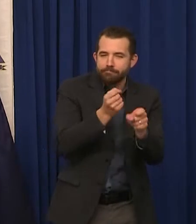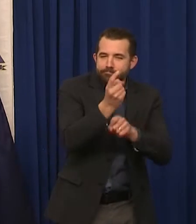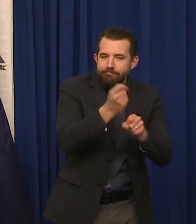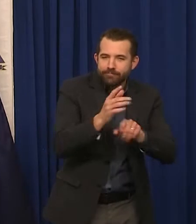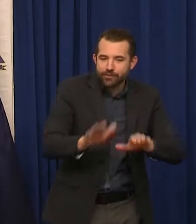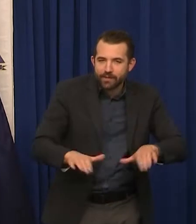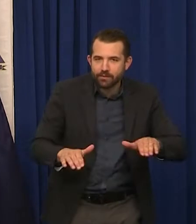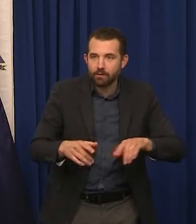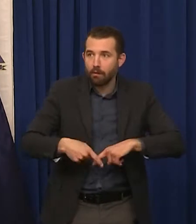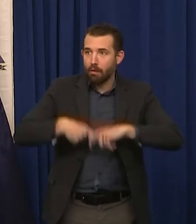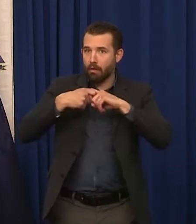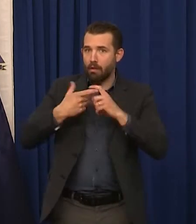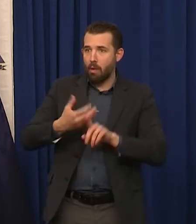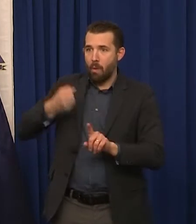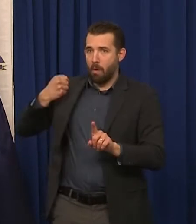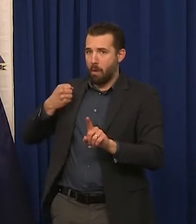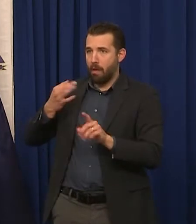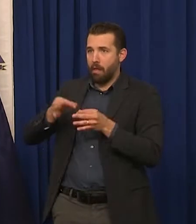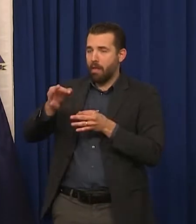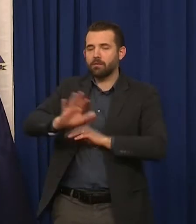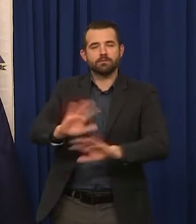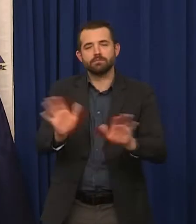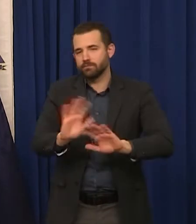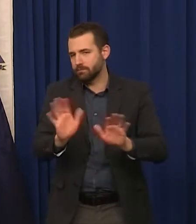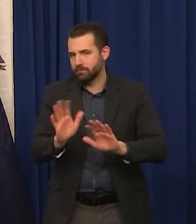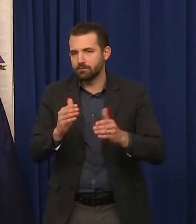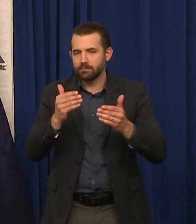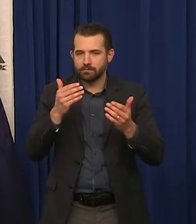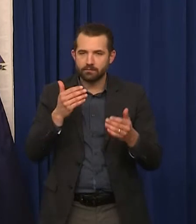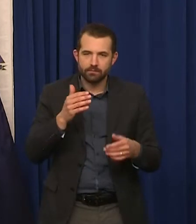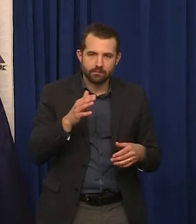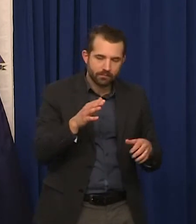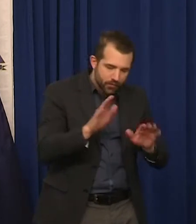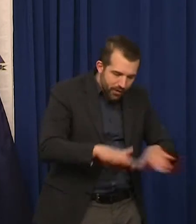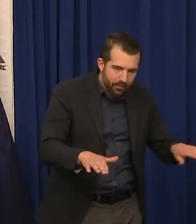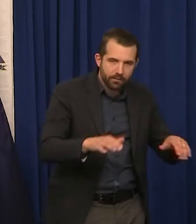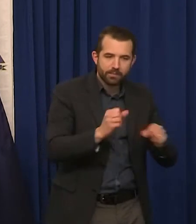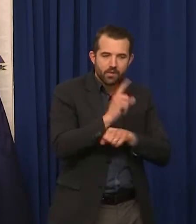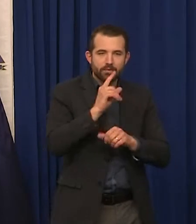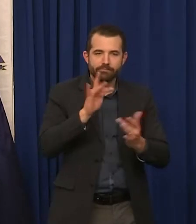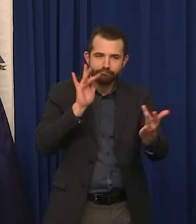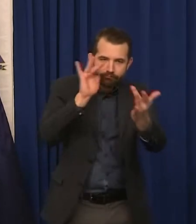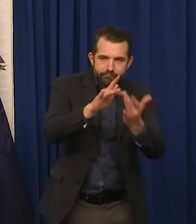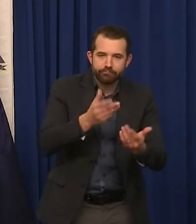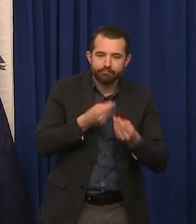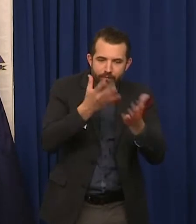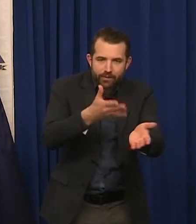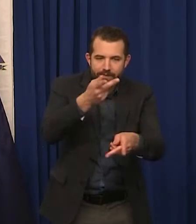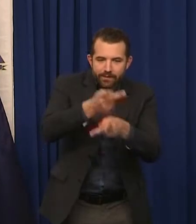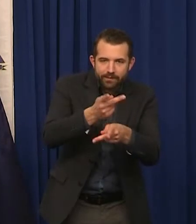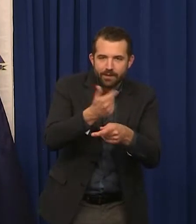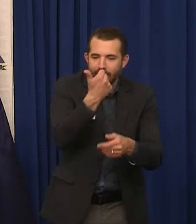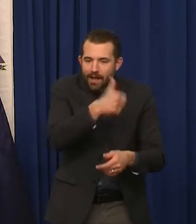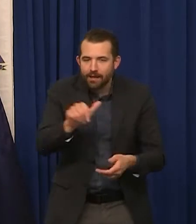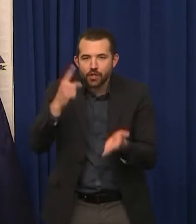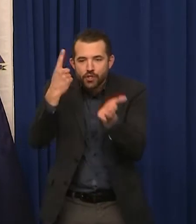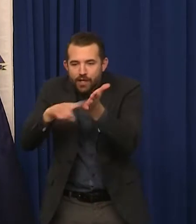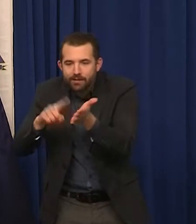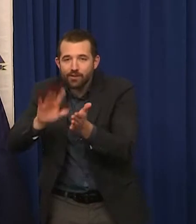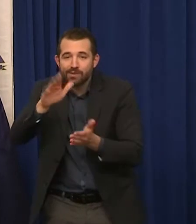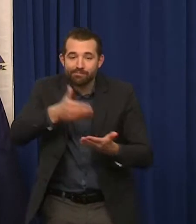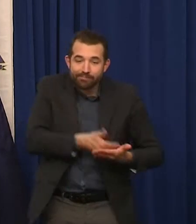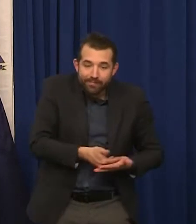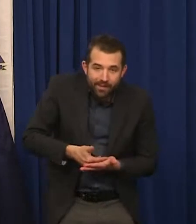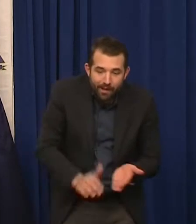the state of Maine are standing by to continue well child visits for your children. Please do